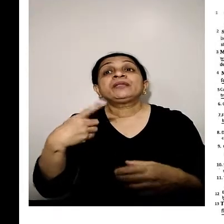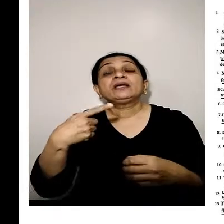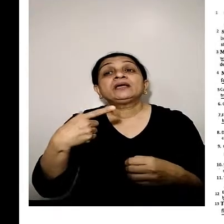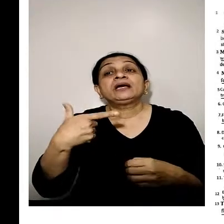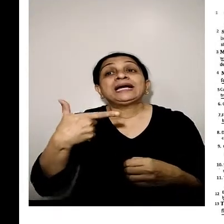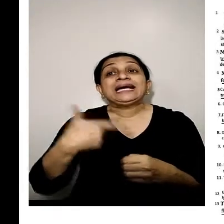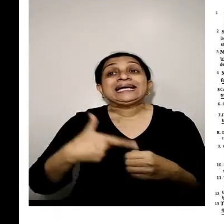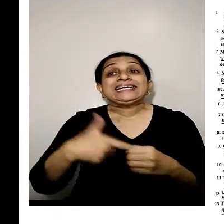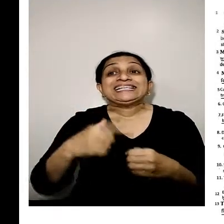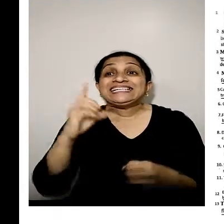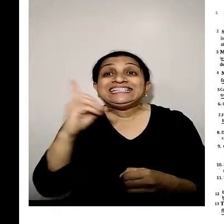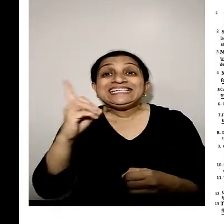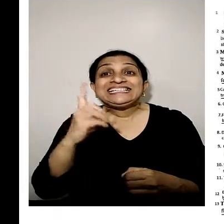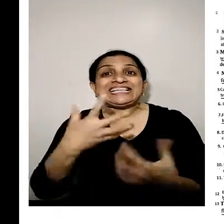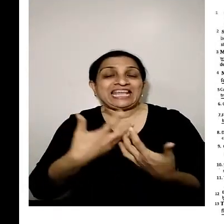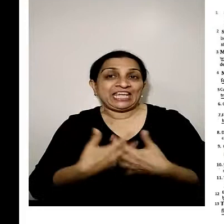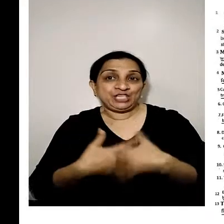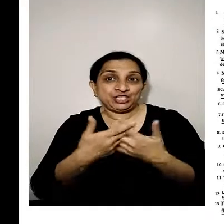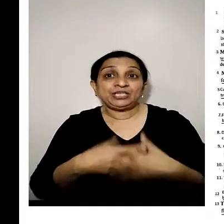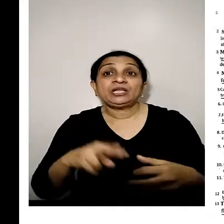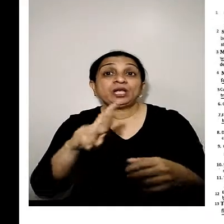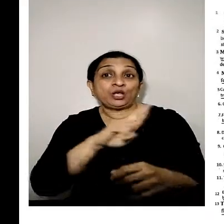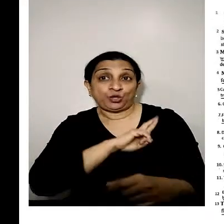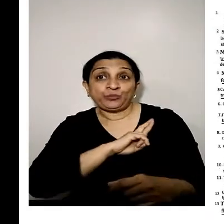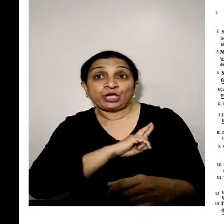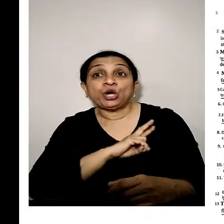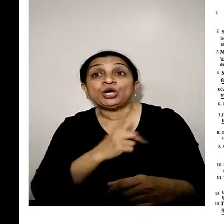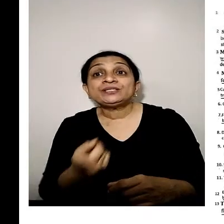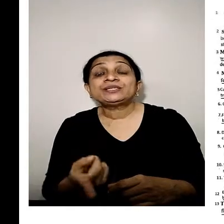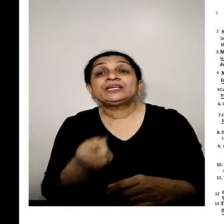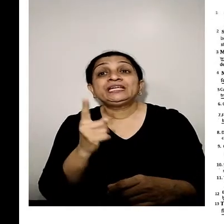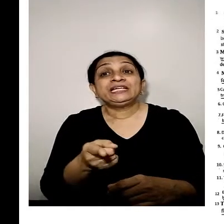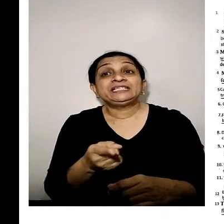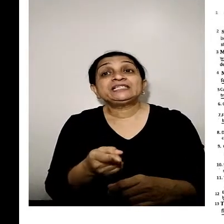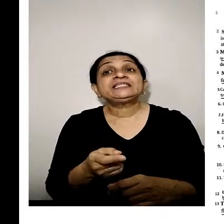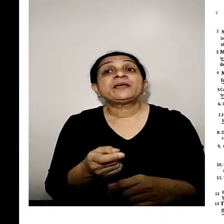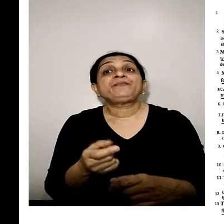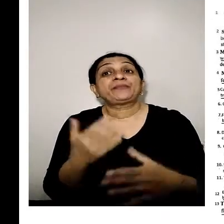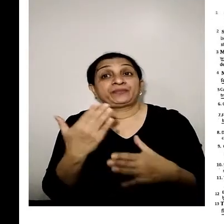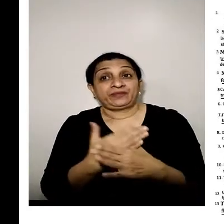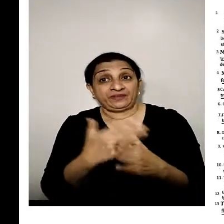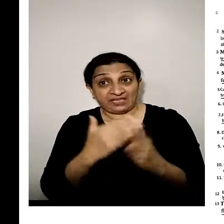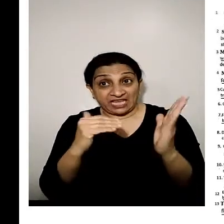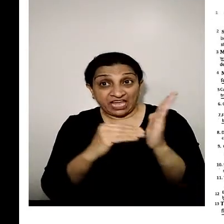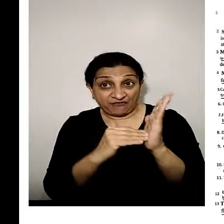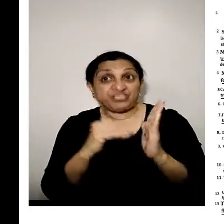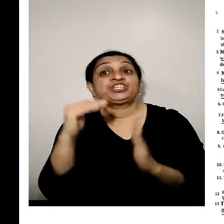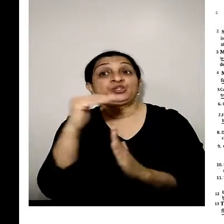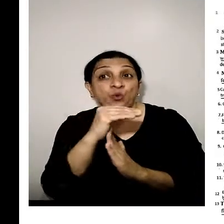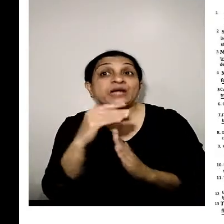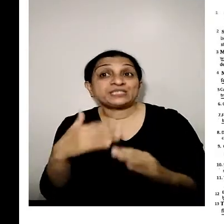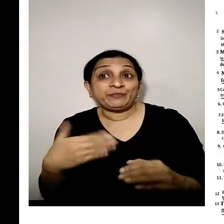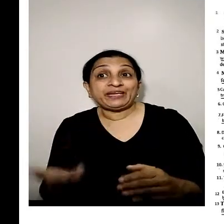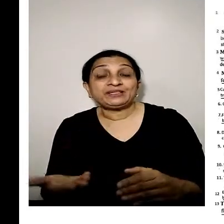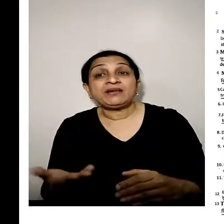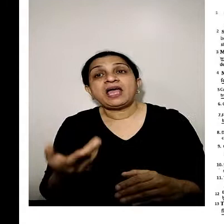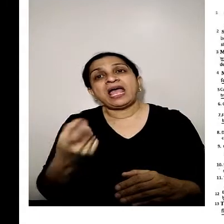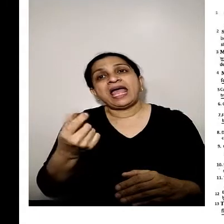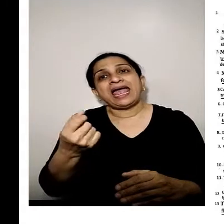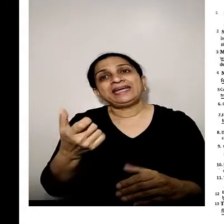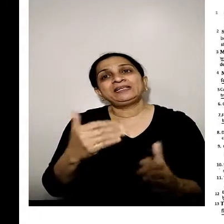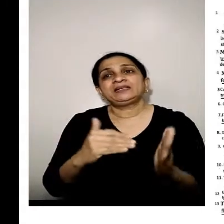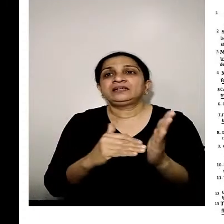to diesel engine because it is efficient, works